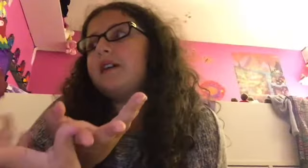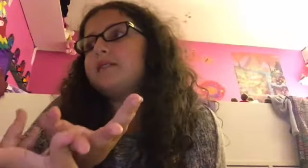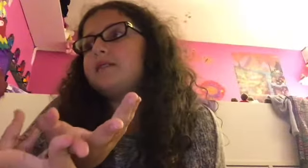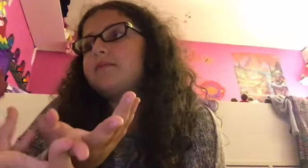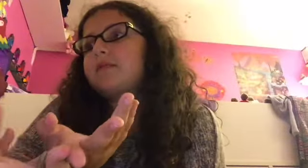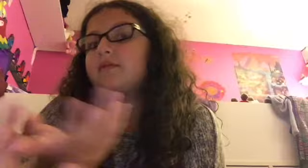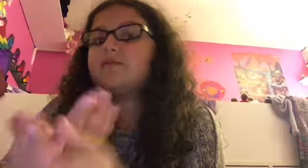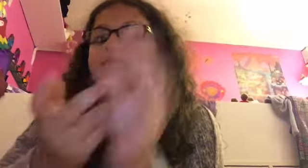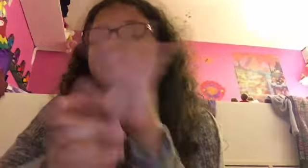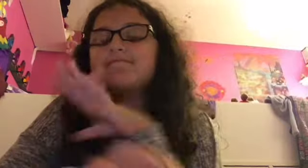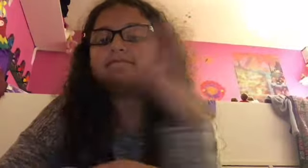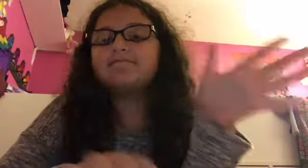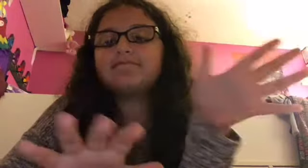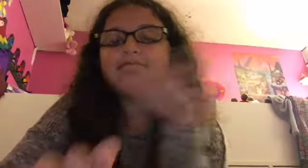palabras, pero